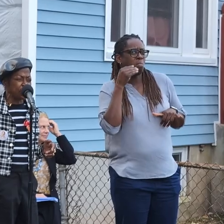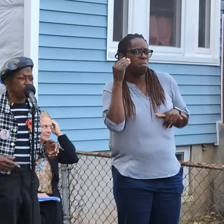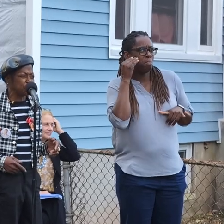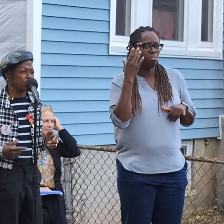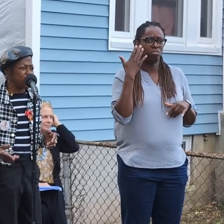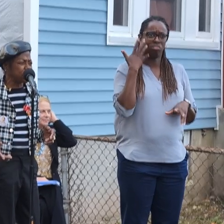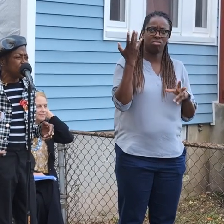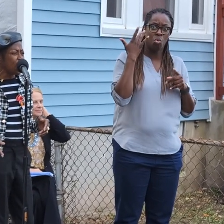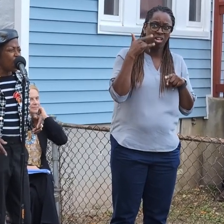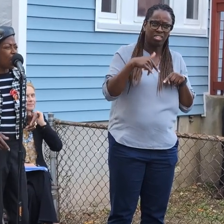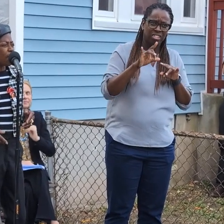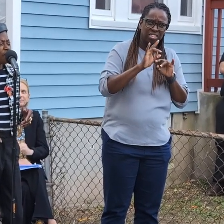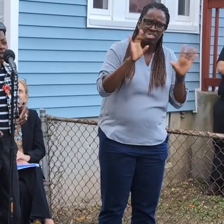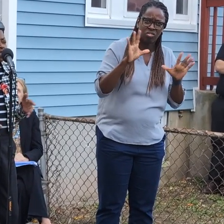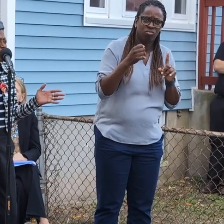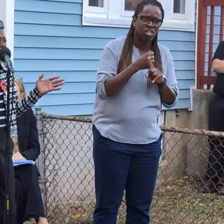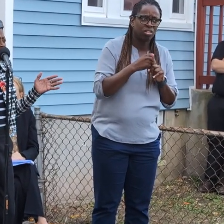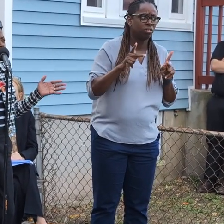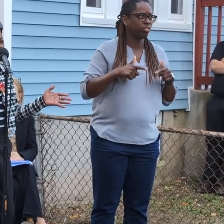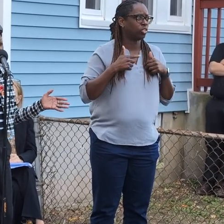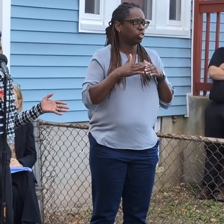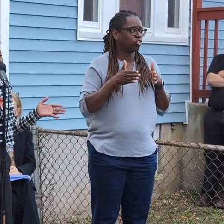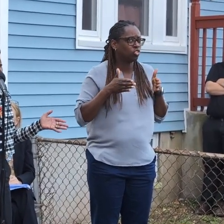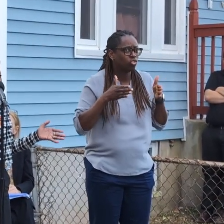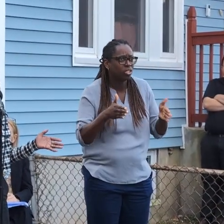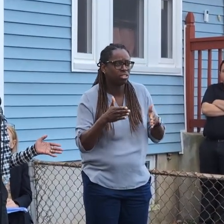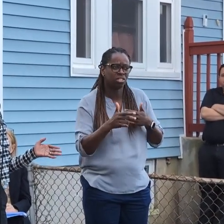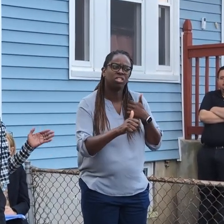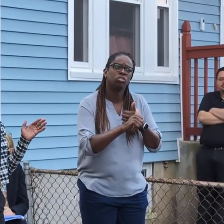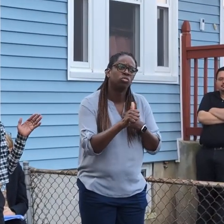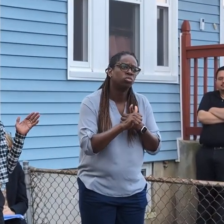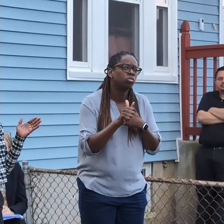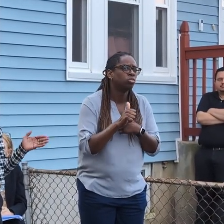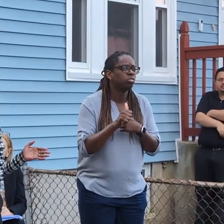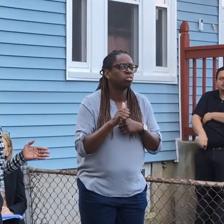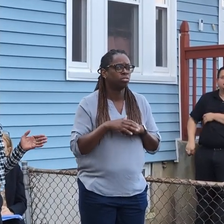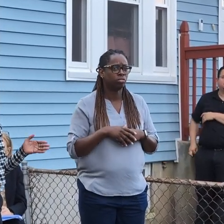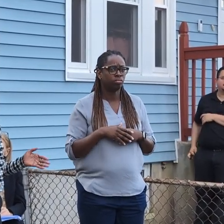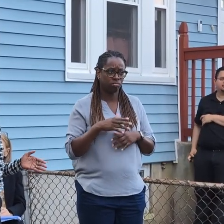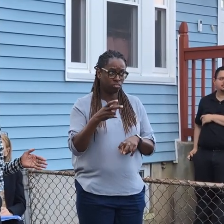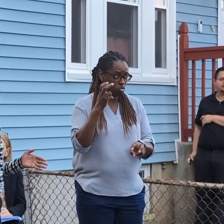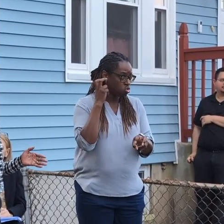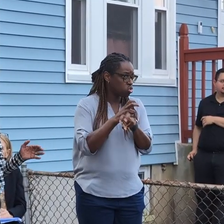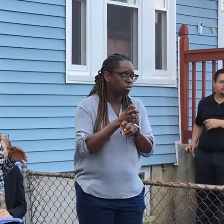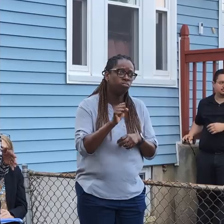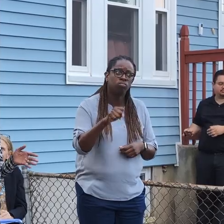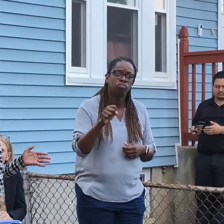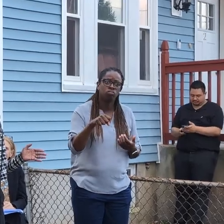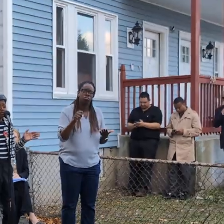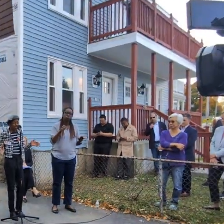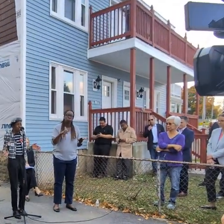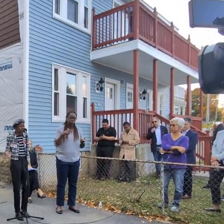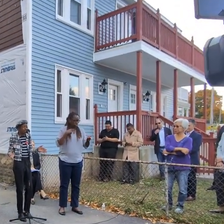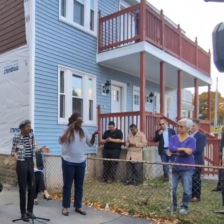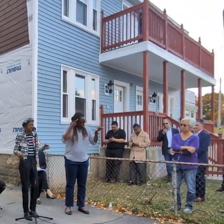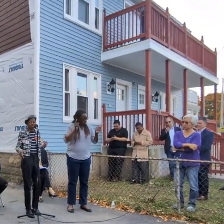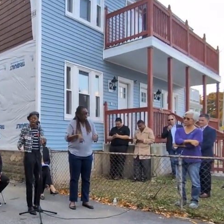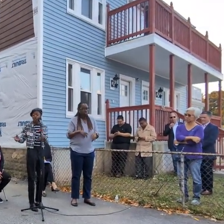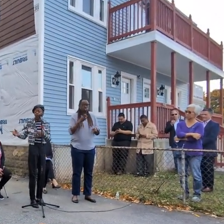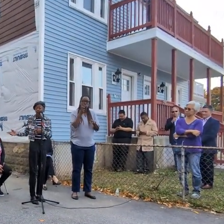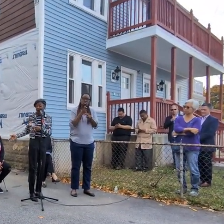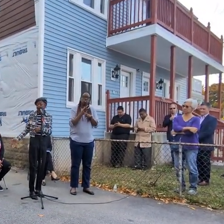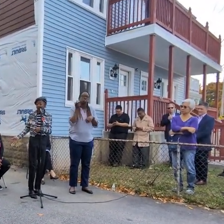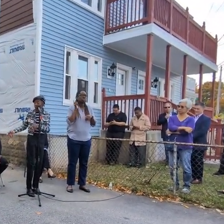living in the streets, and it's hard, but you cannot give up. During this time of